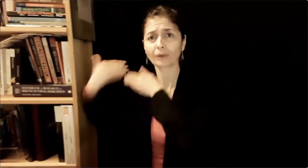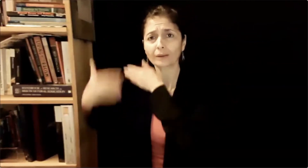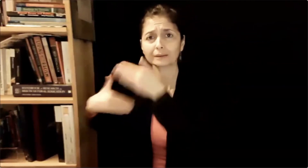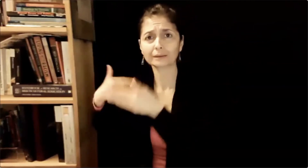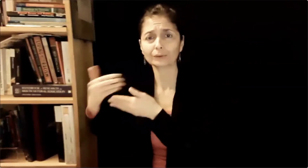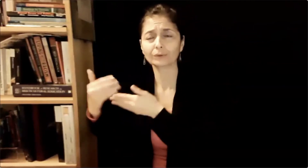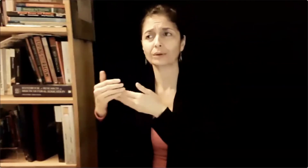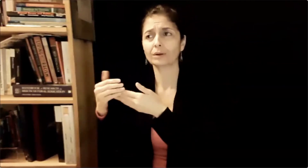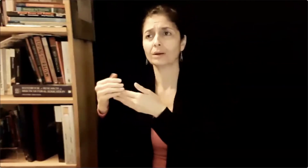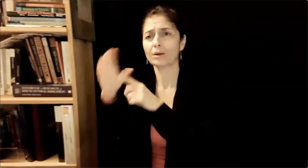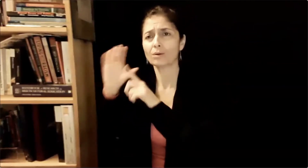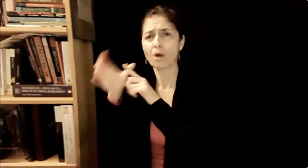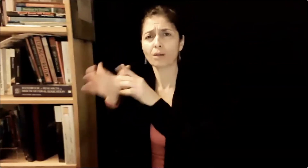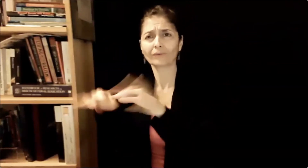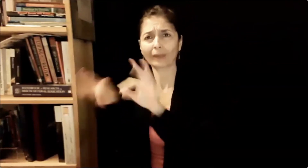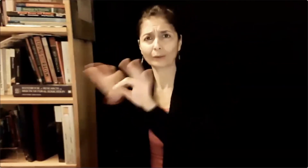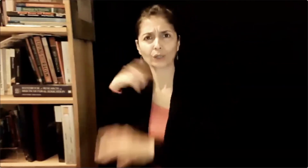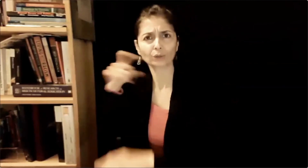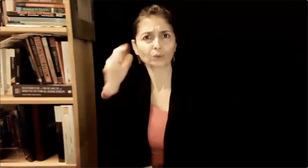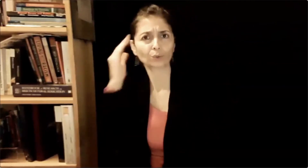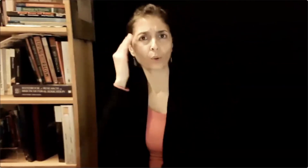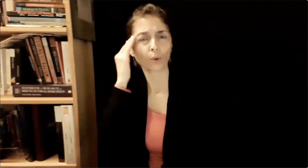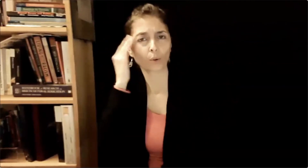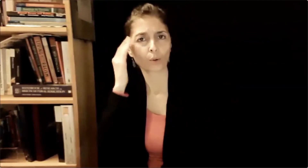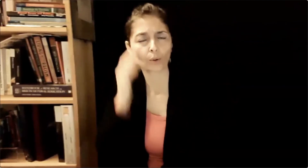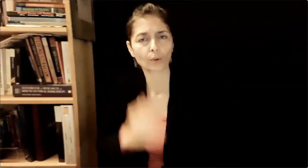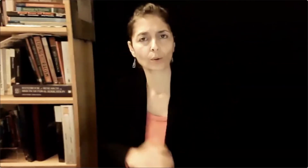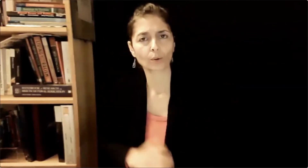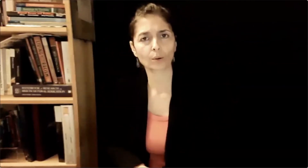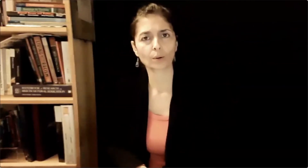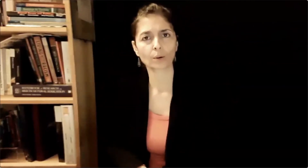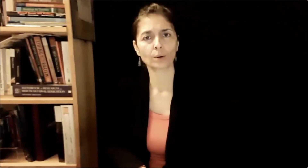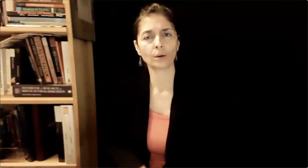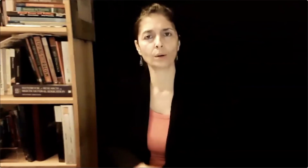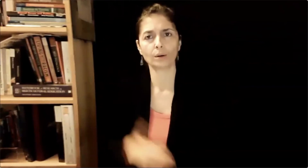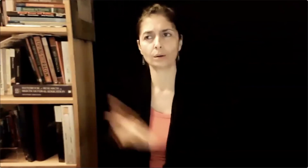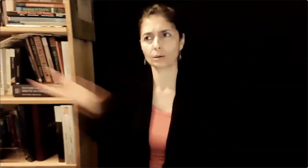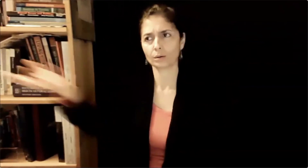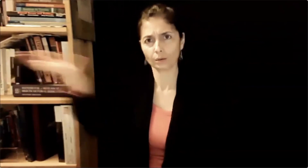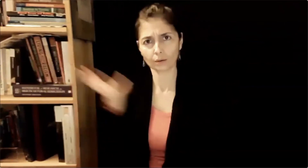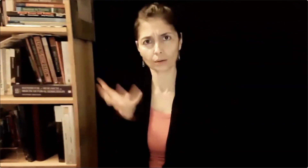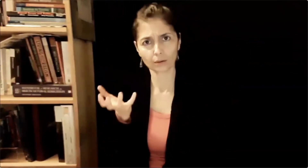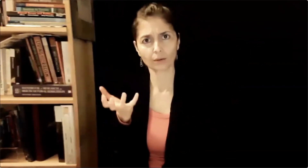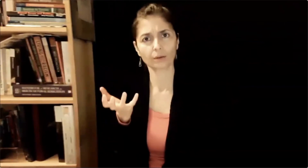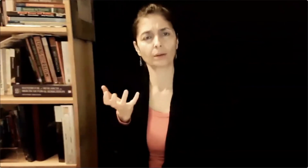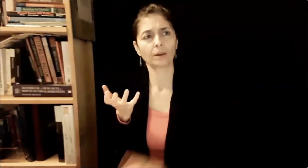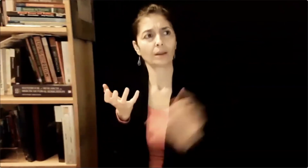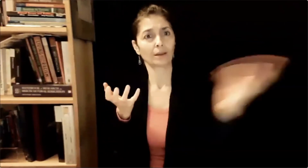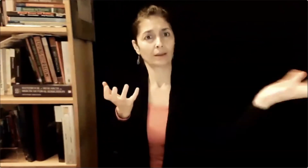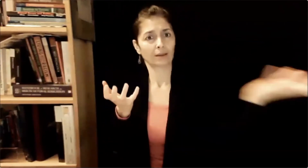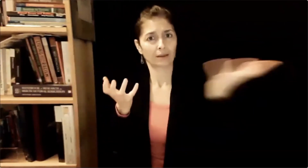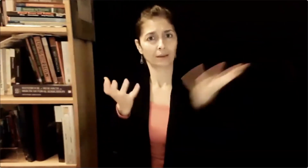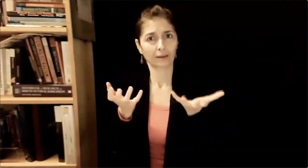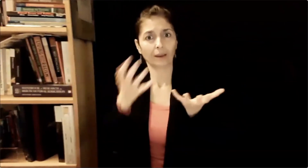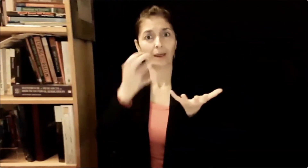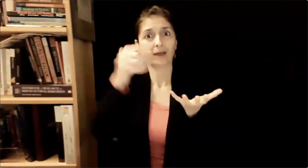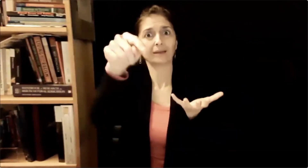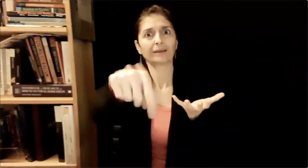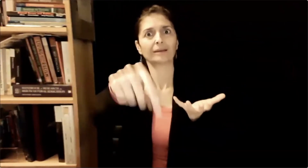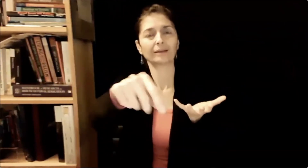the heritage, cultural values, those things I should know. All that comes with being Latinx, all that